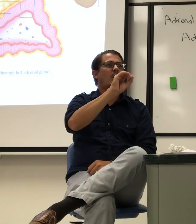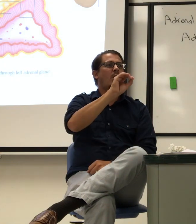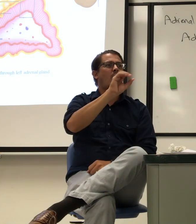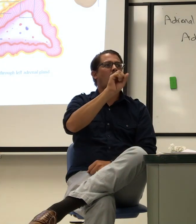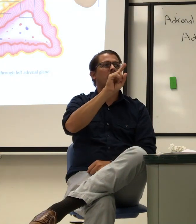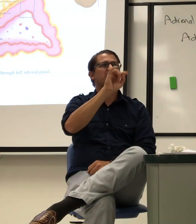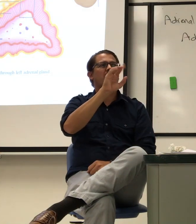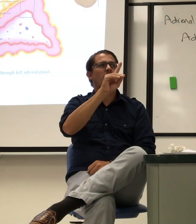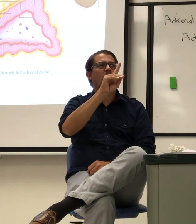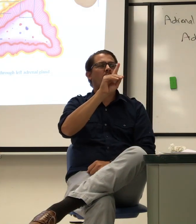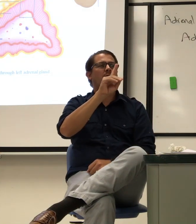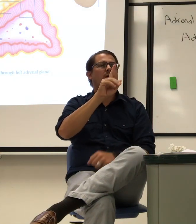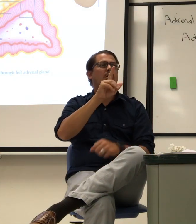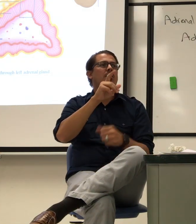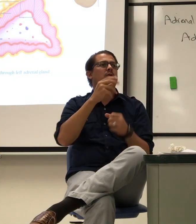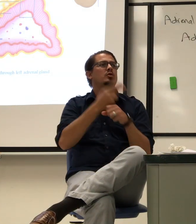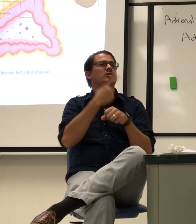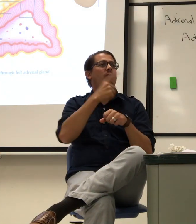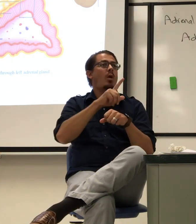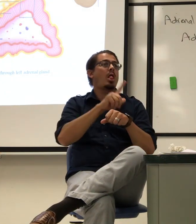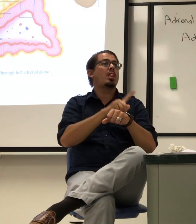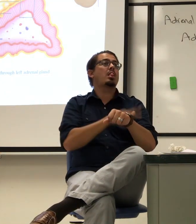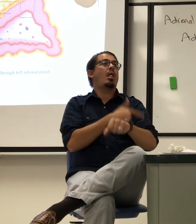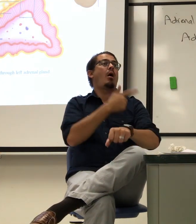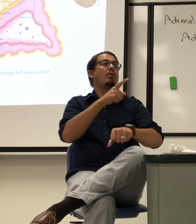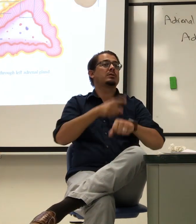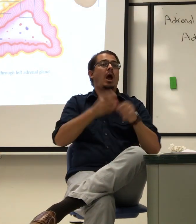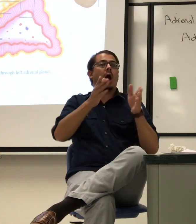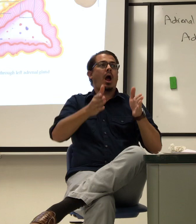the long-term stress response.